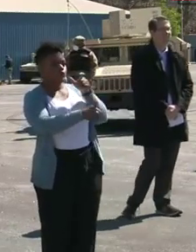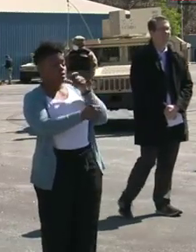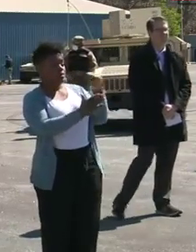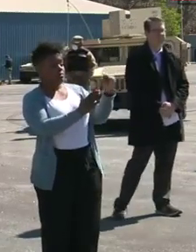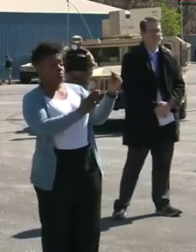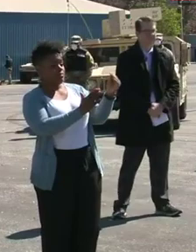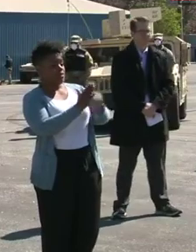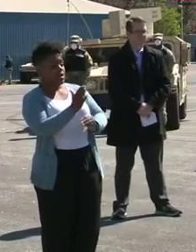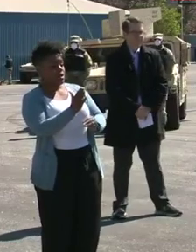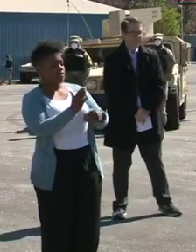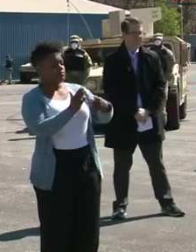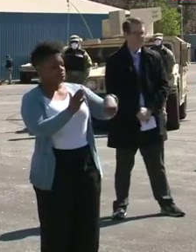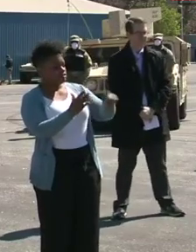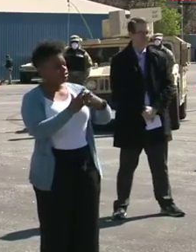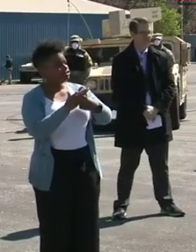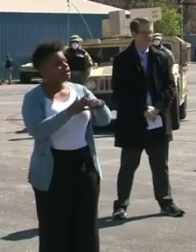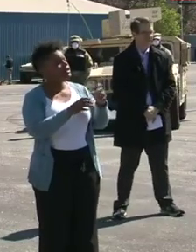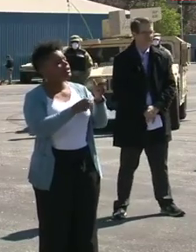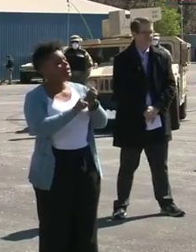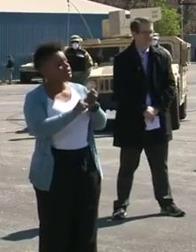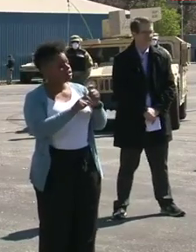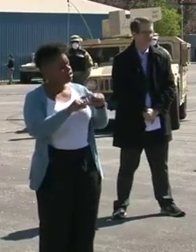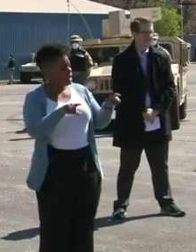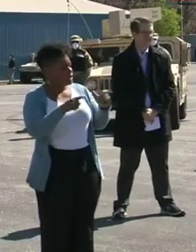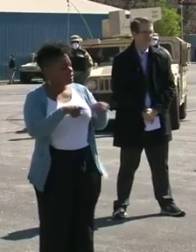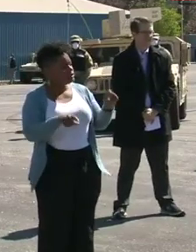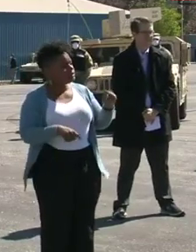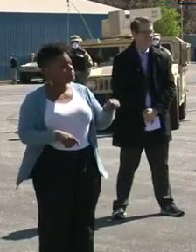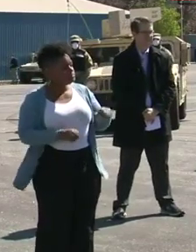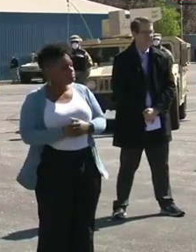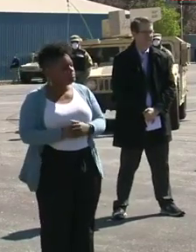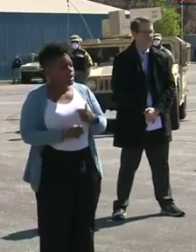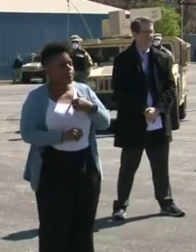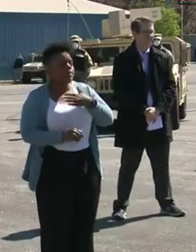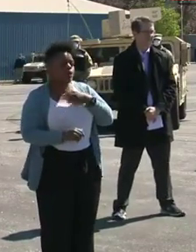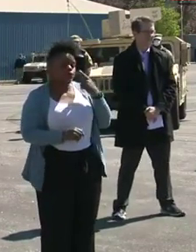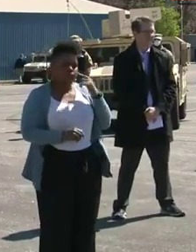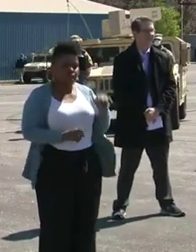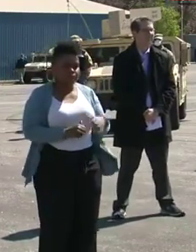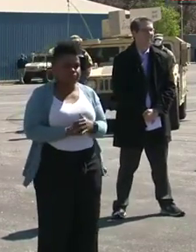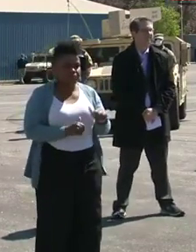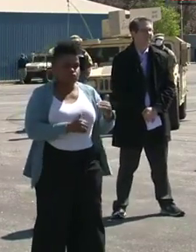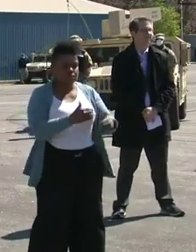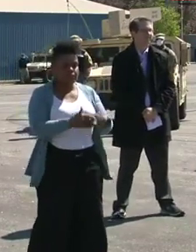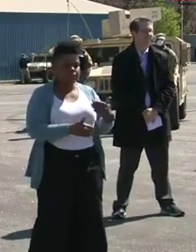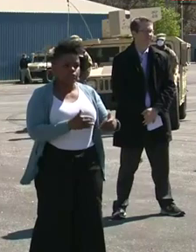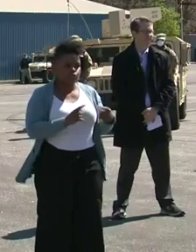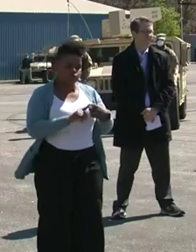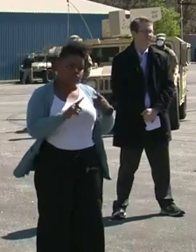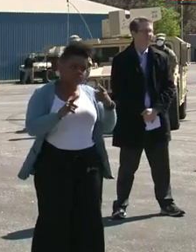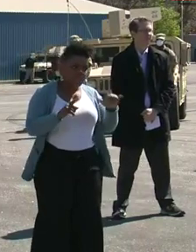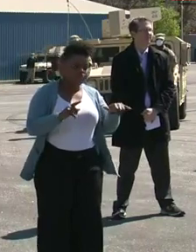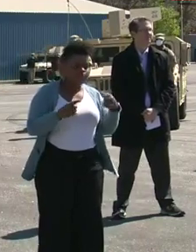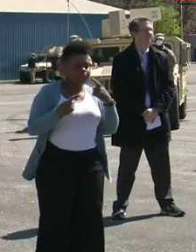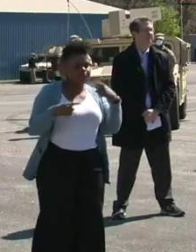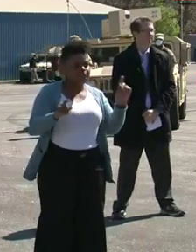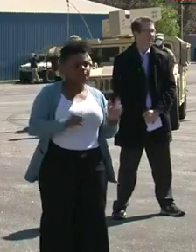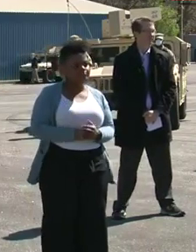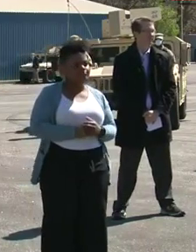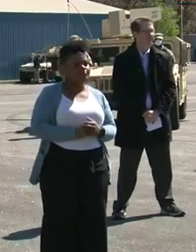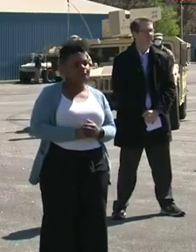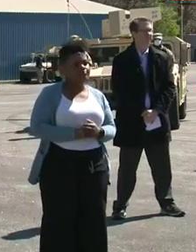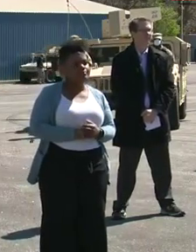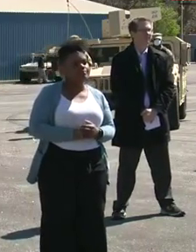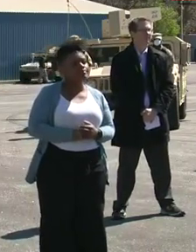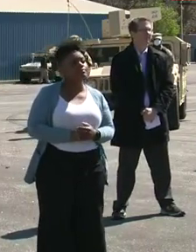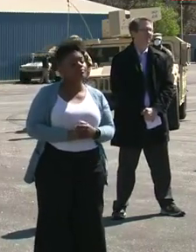yesterday that they had begun receiving checks, so I'm glad to hear that process is going forward. Have you, though,